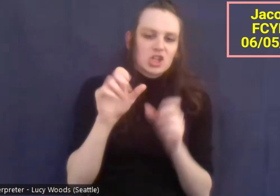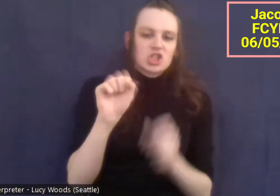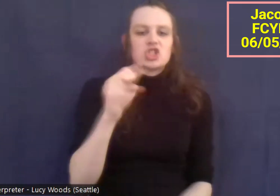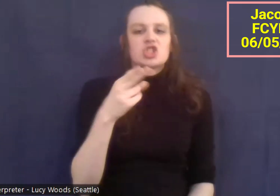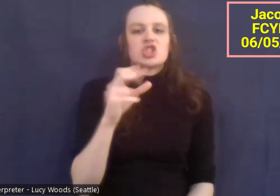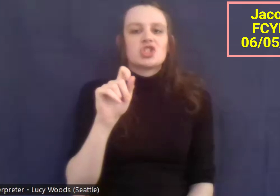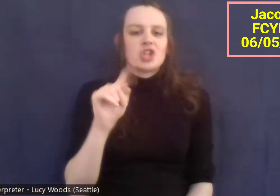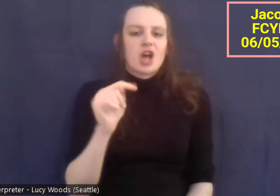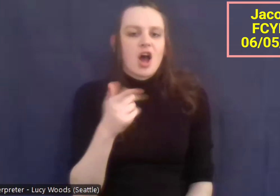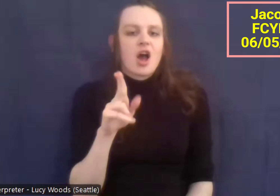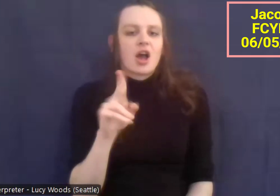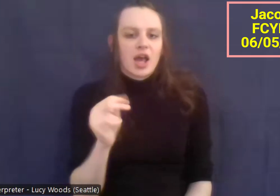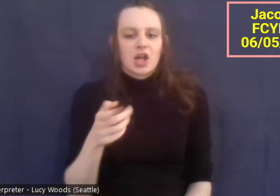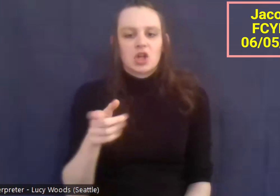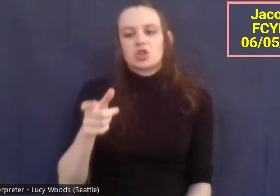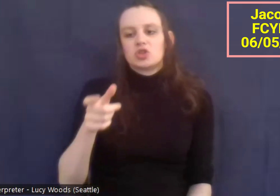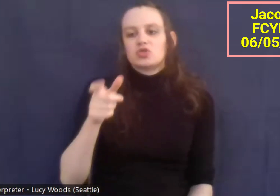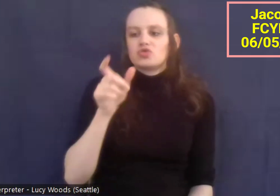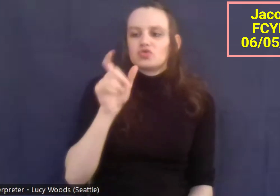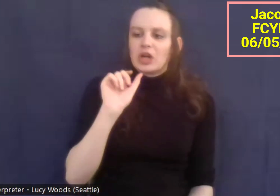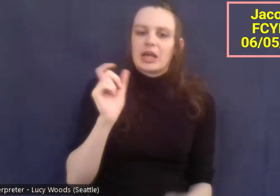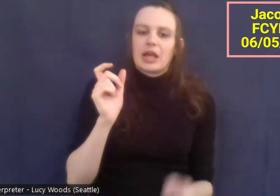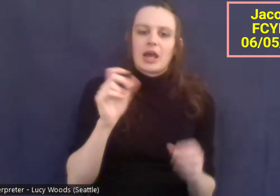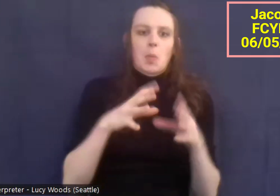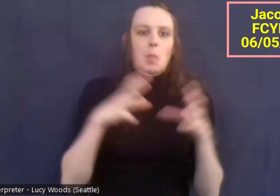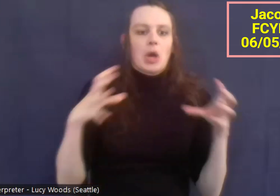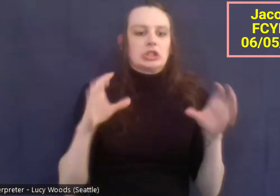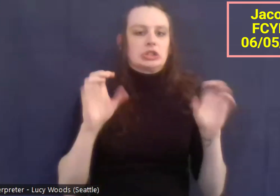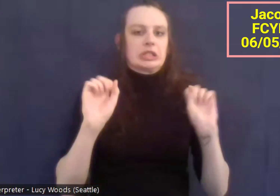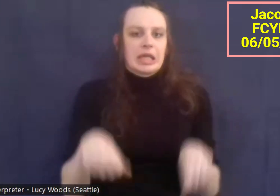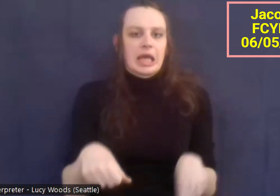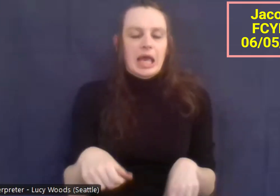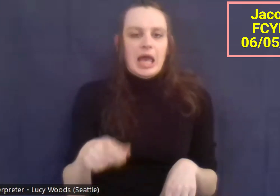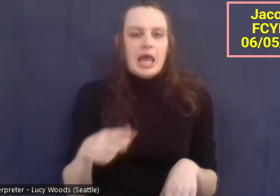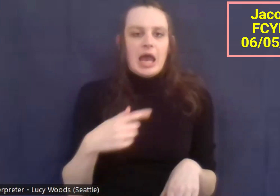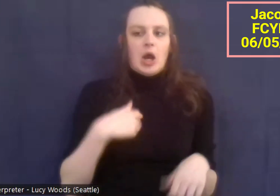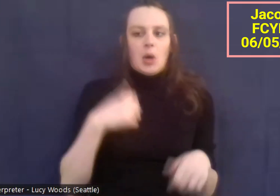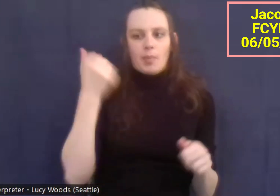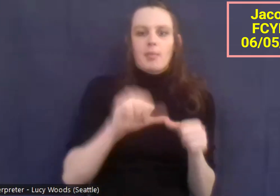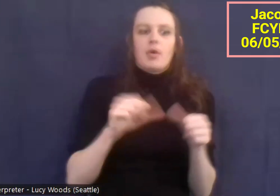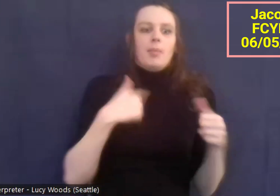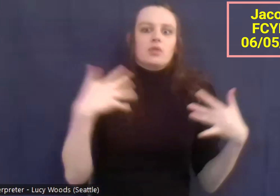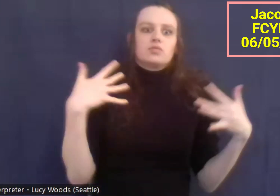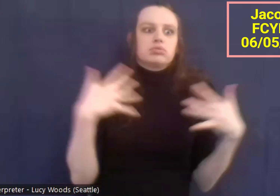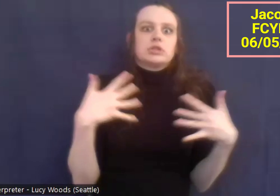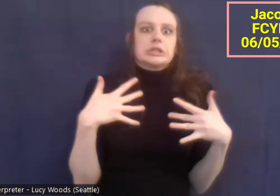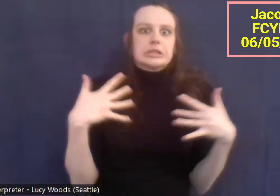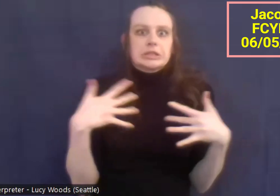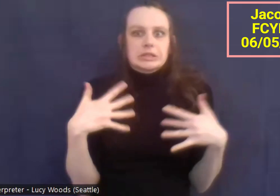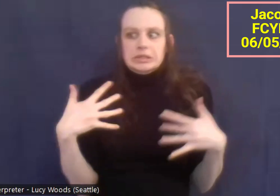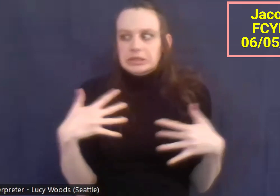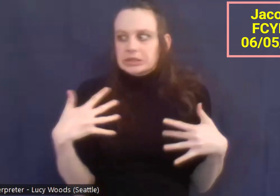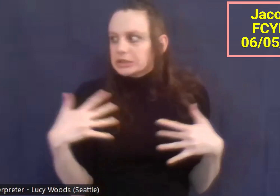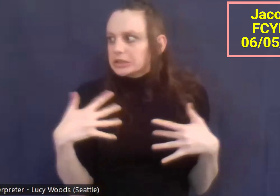And from that first memory, my life was fear. I was full of fear the entire time.